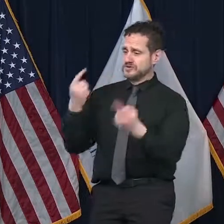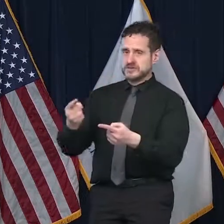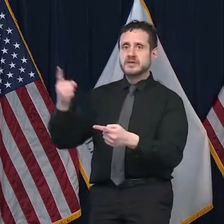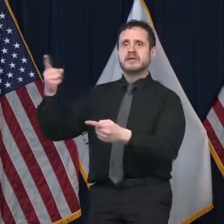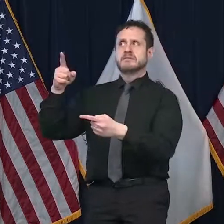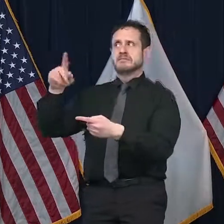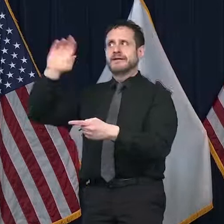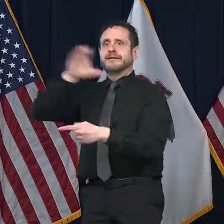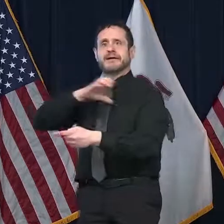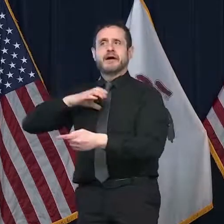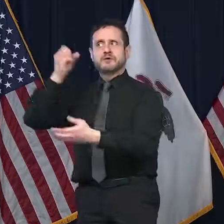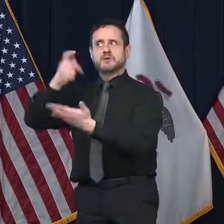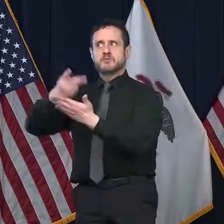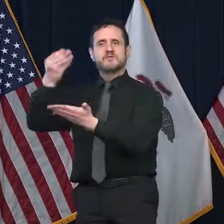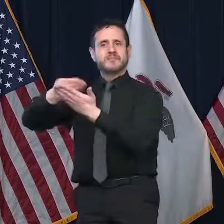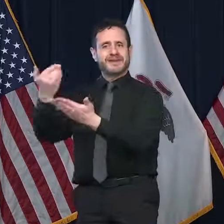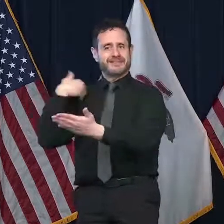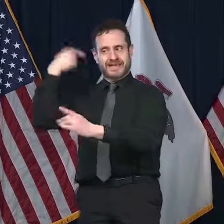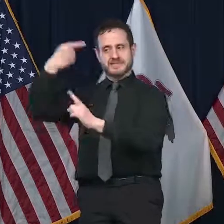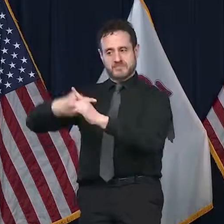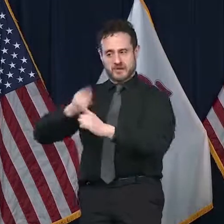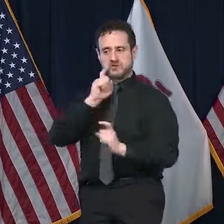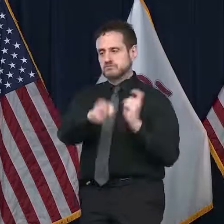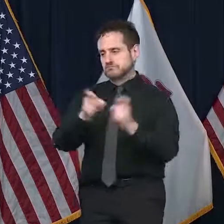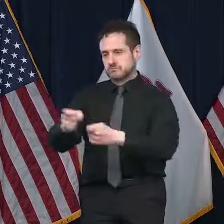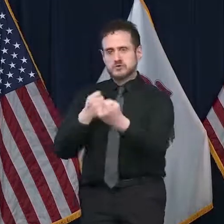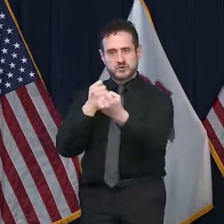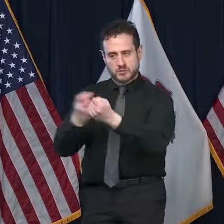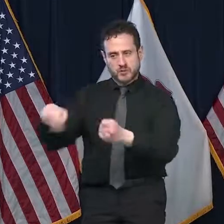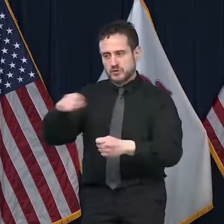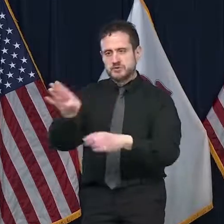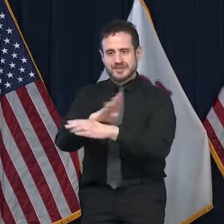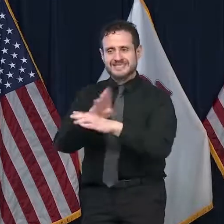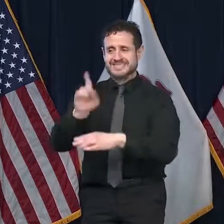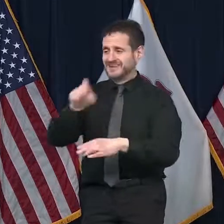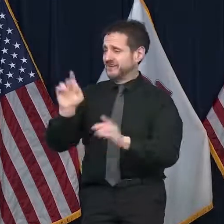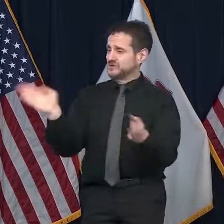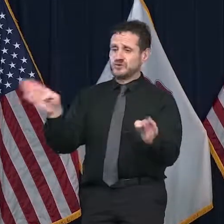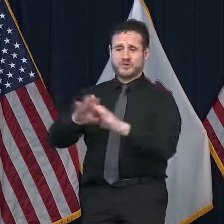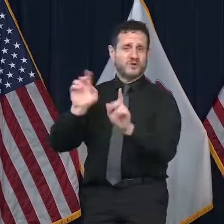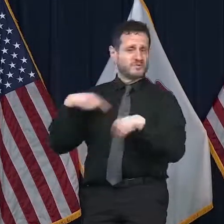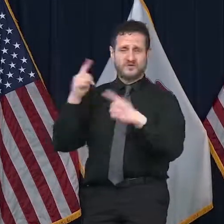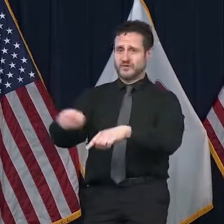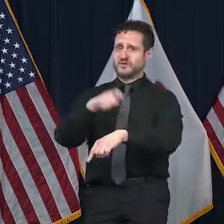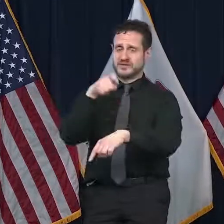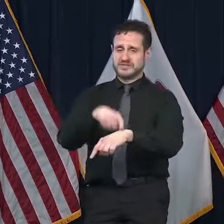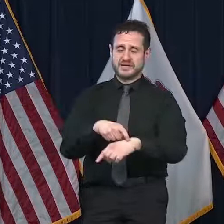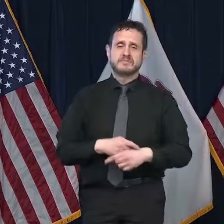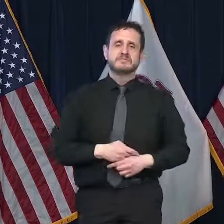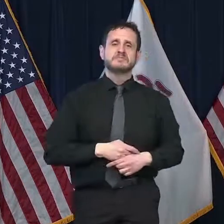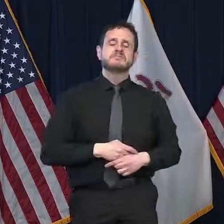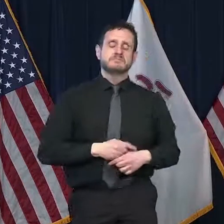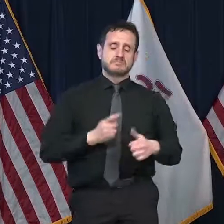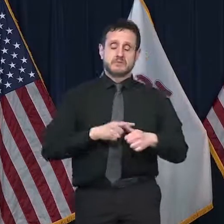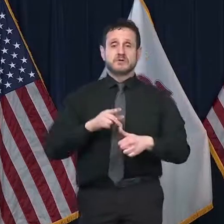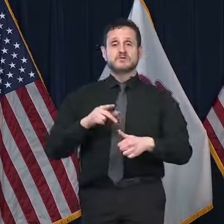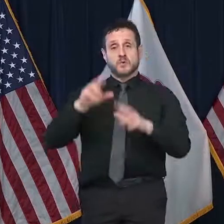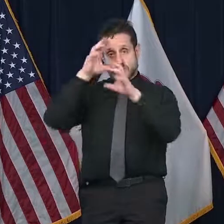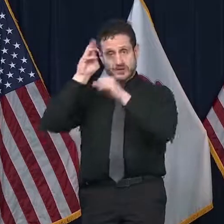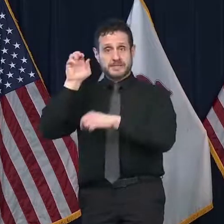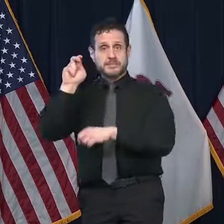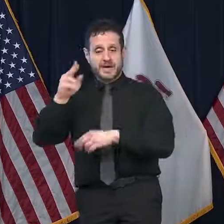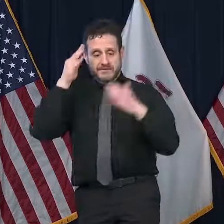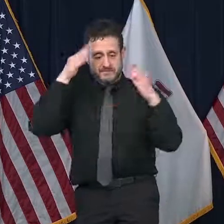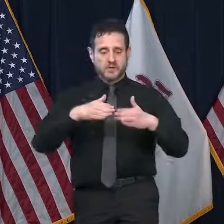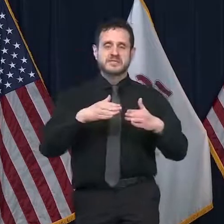Congress last month. So the bottom line is this: Illinois is focused on vaccine administration, maintaining strong